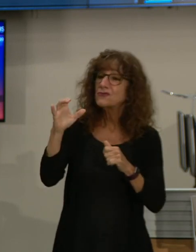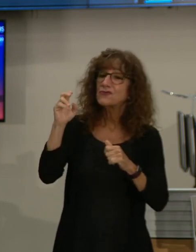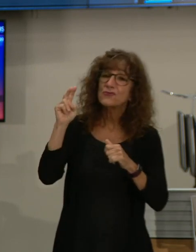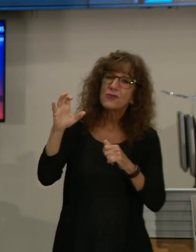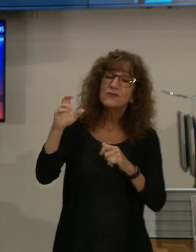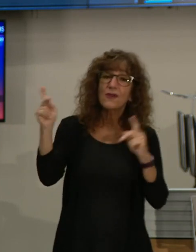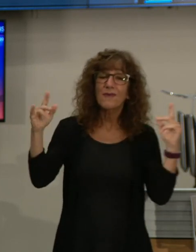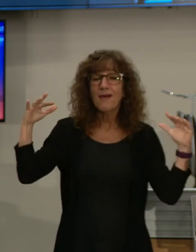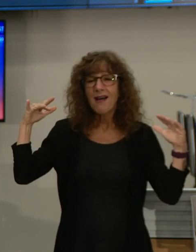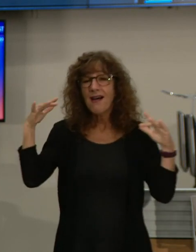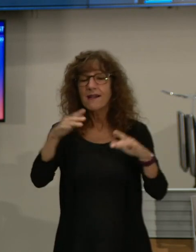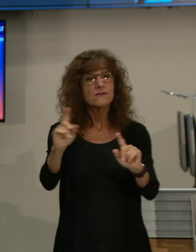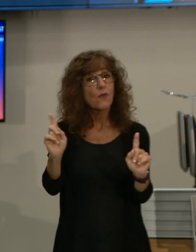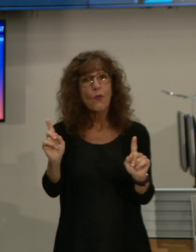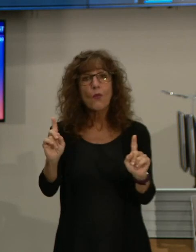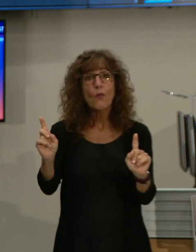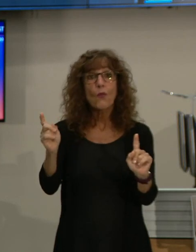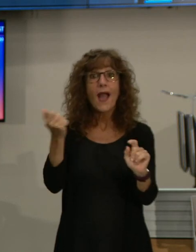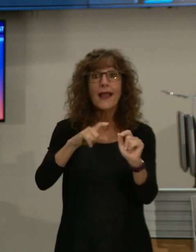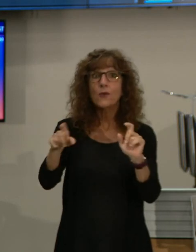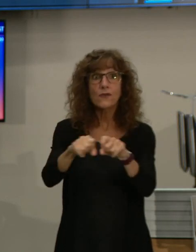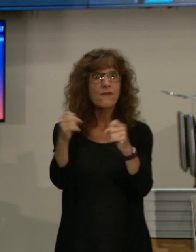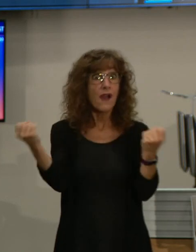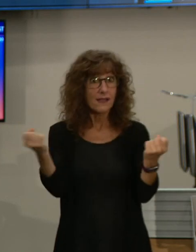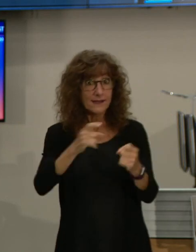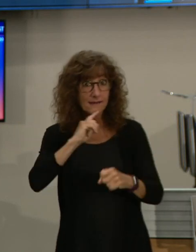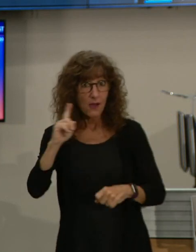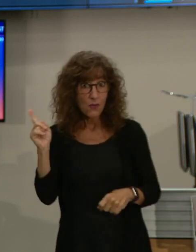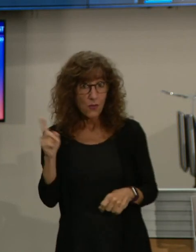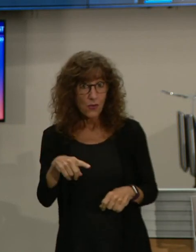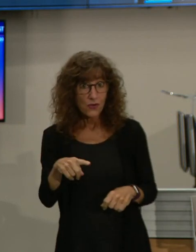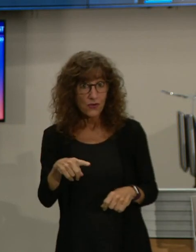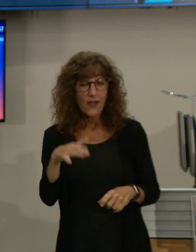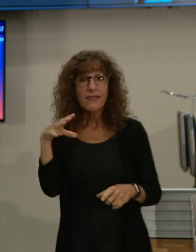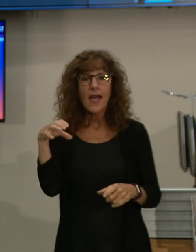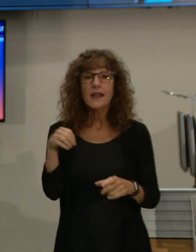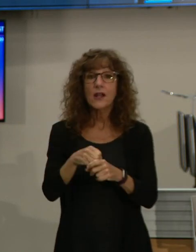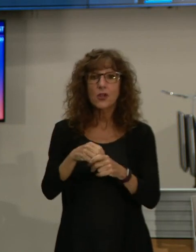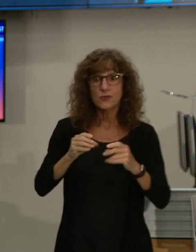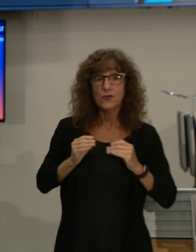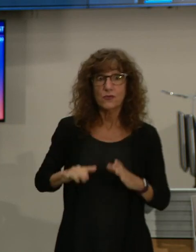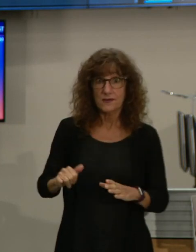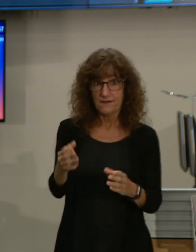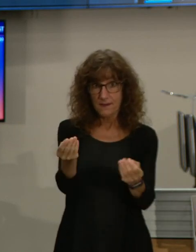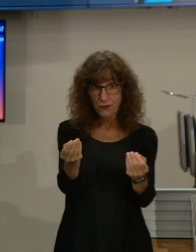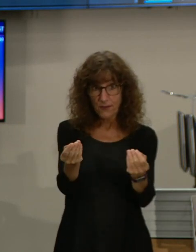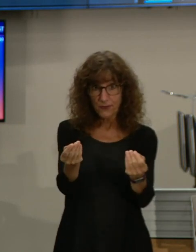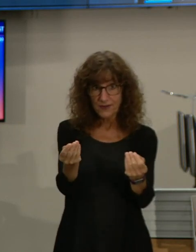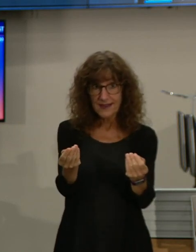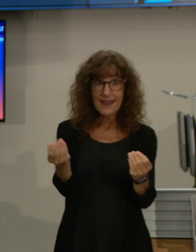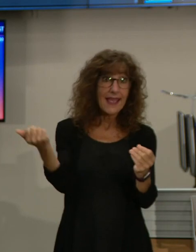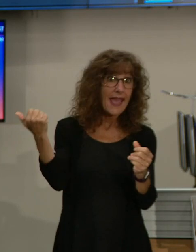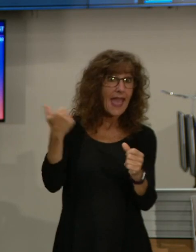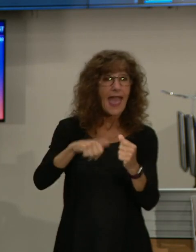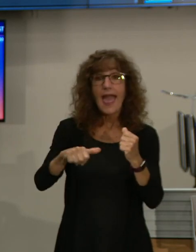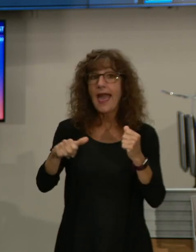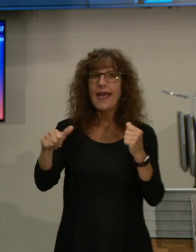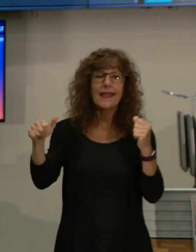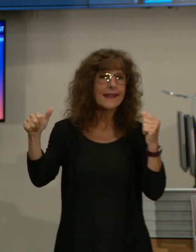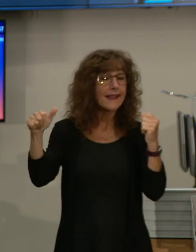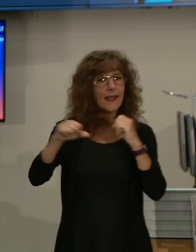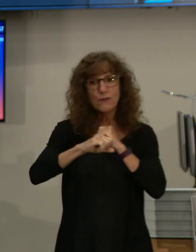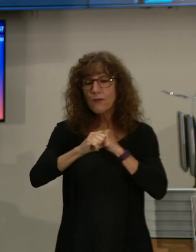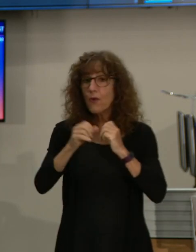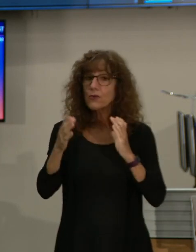people in attendance, and anyone who violates this order, and this includes the owners of the property, any promoters who host the party,